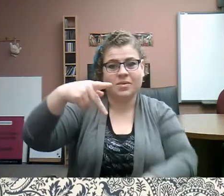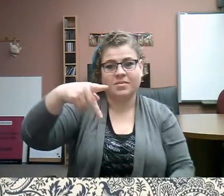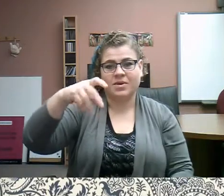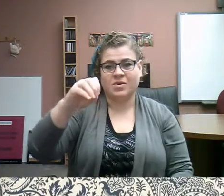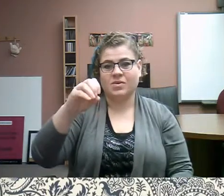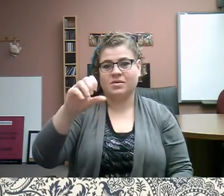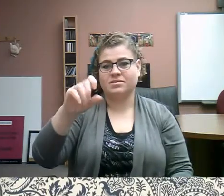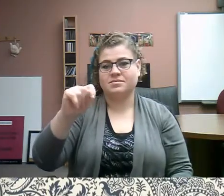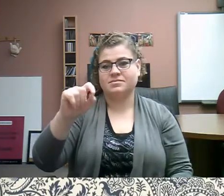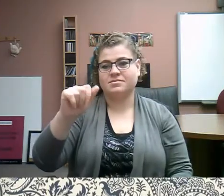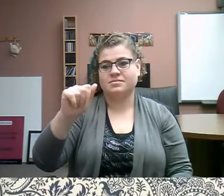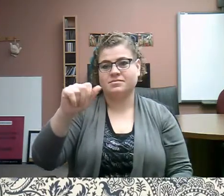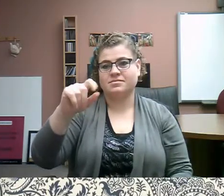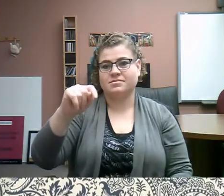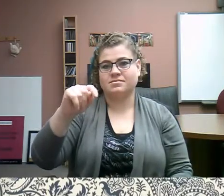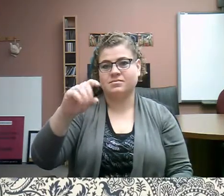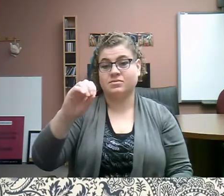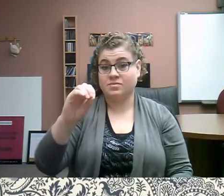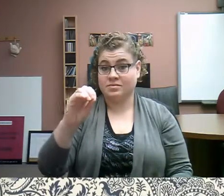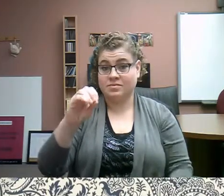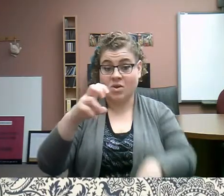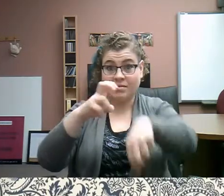It's a potato.